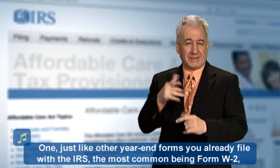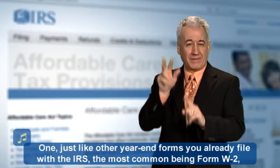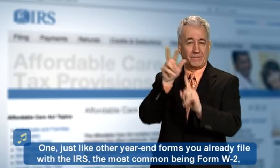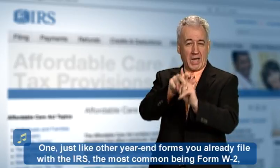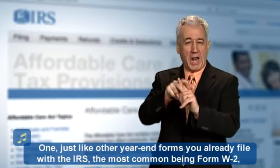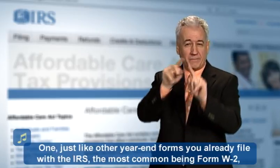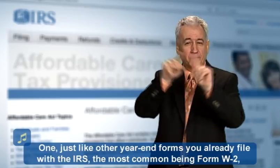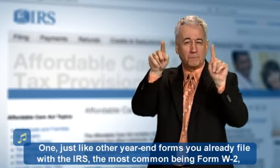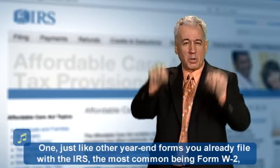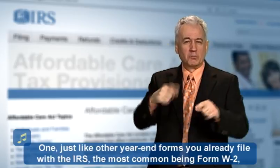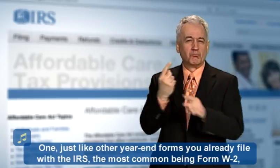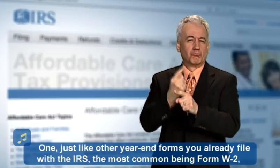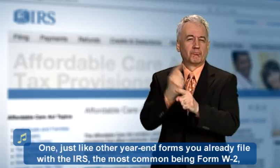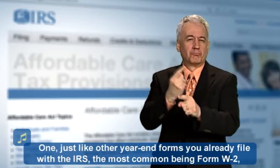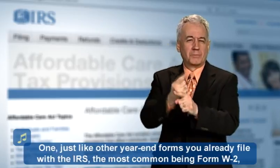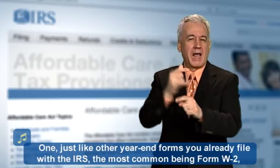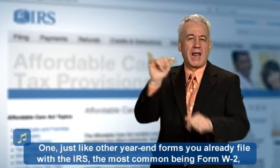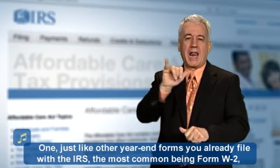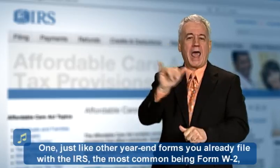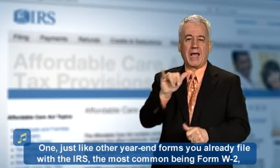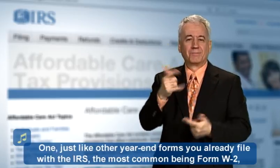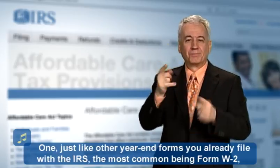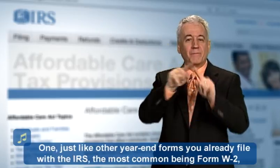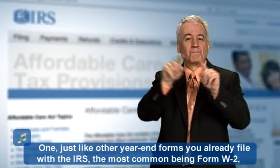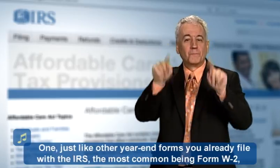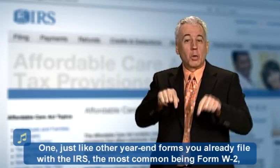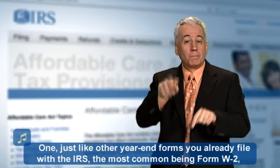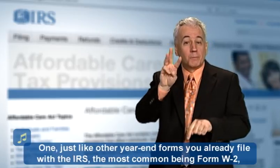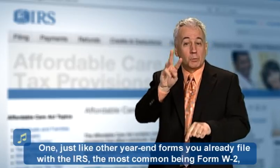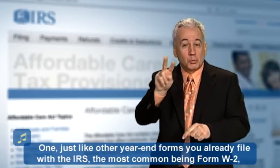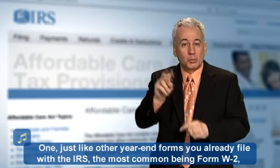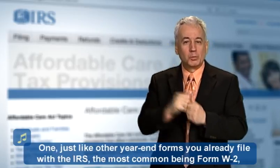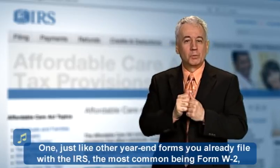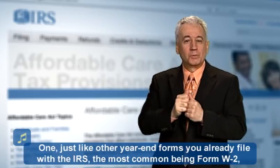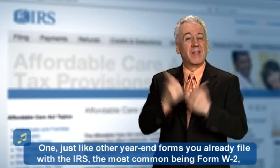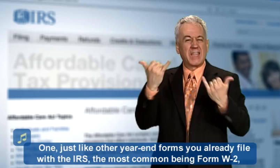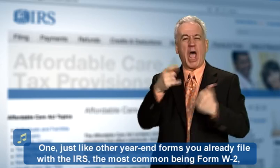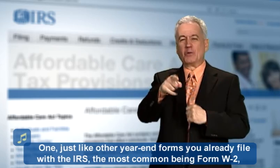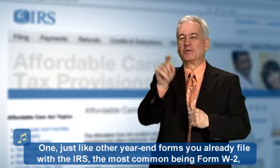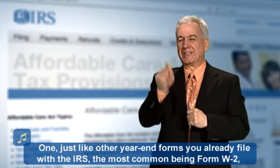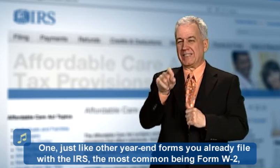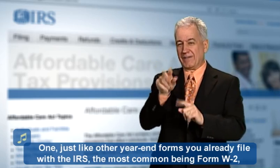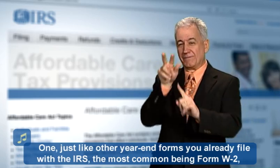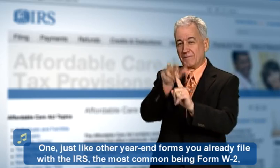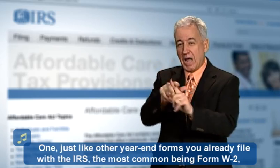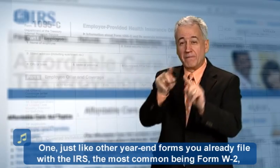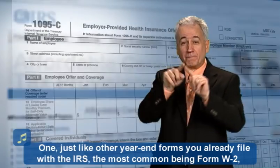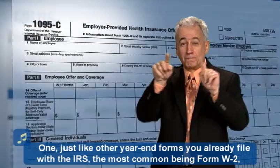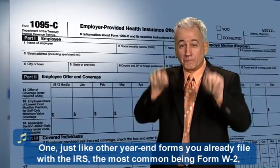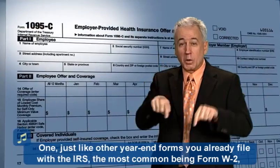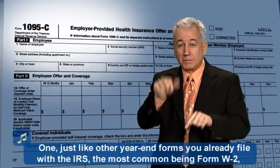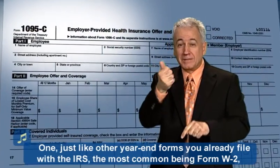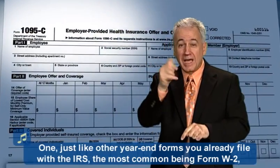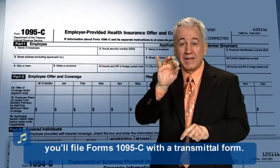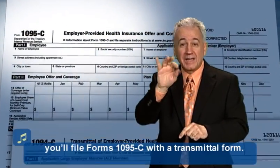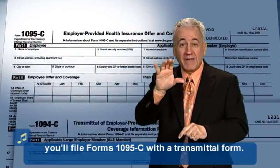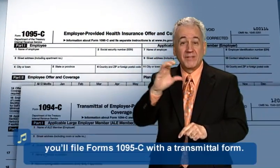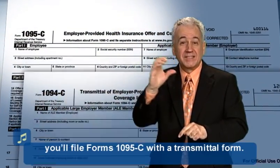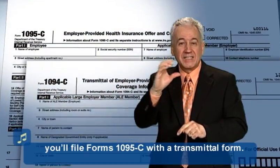1. Just like other year-end forms you already file with the IRS, the most common being Form W-2, you'll file